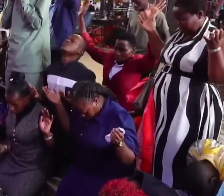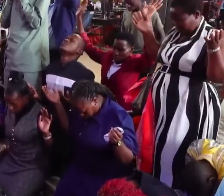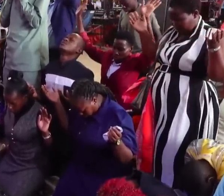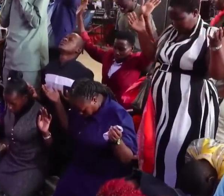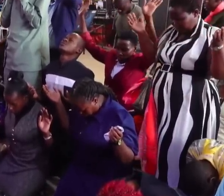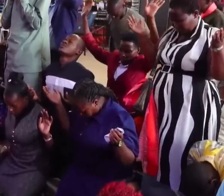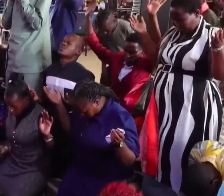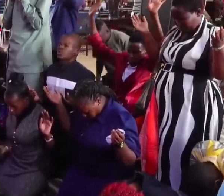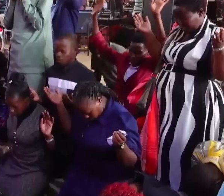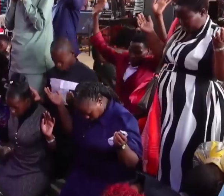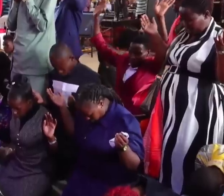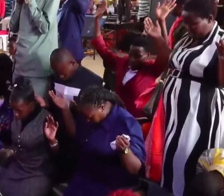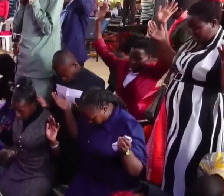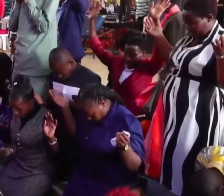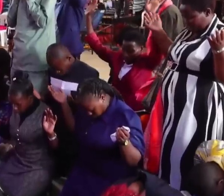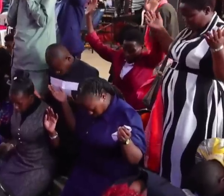Yes,